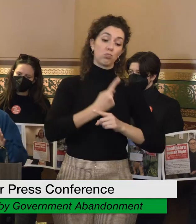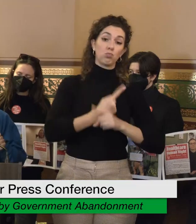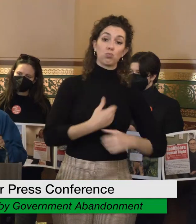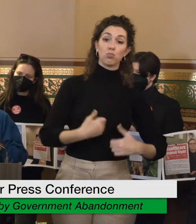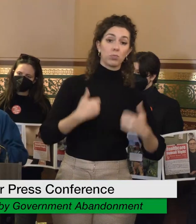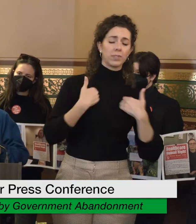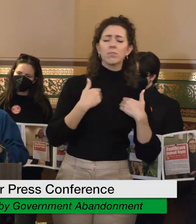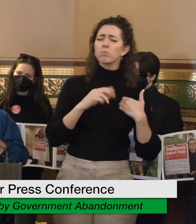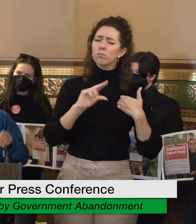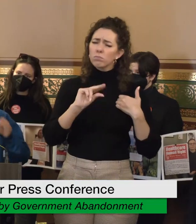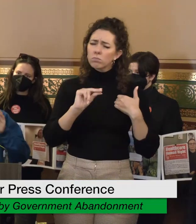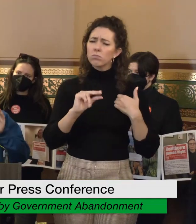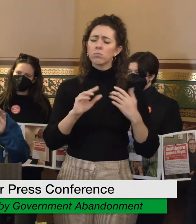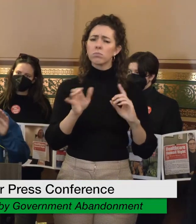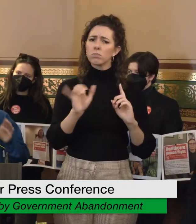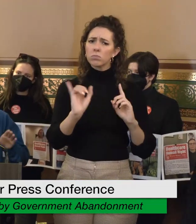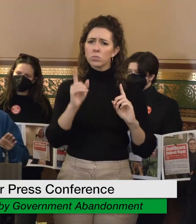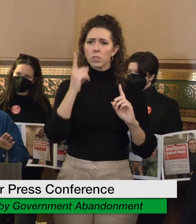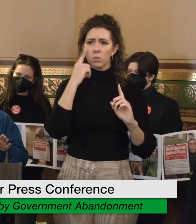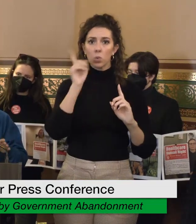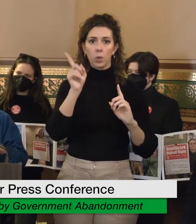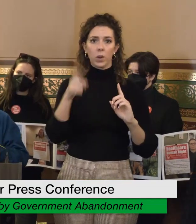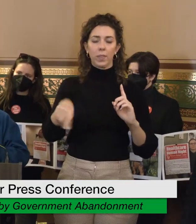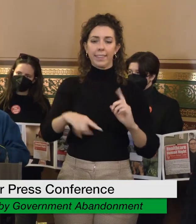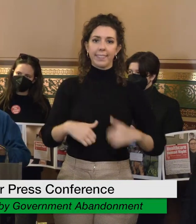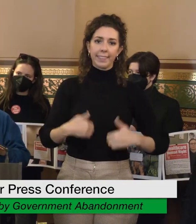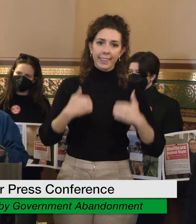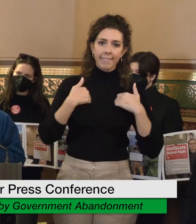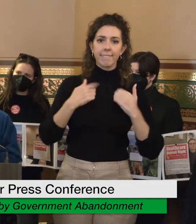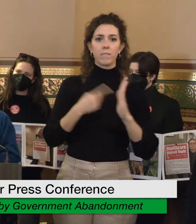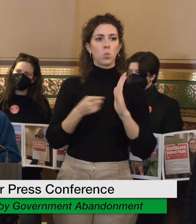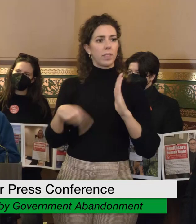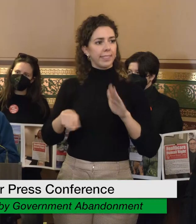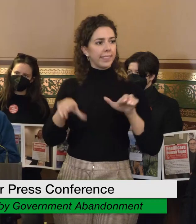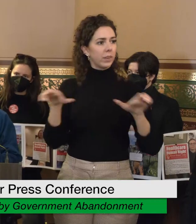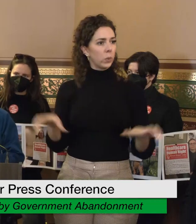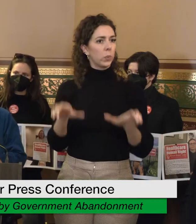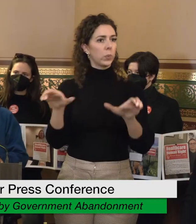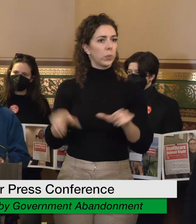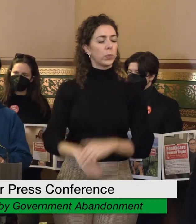also for where they live, for what they do.